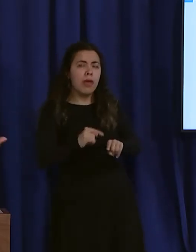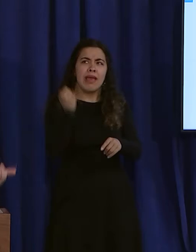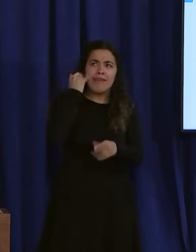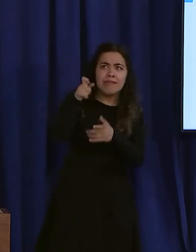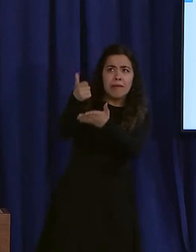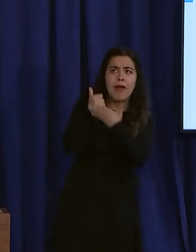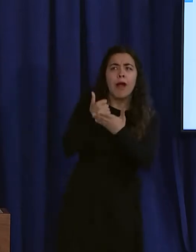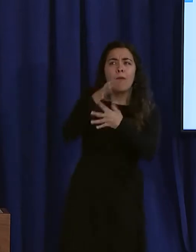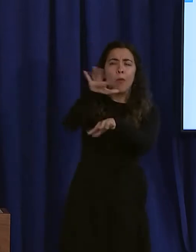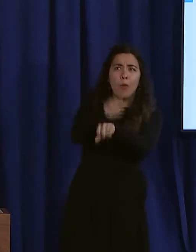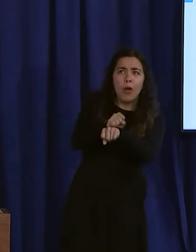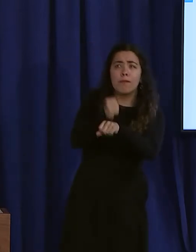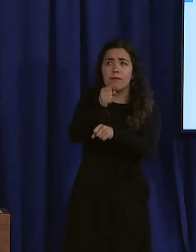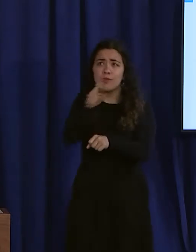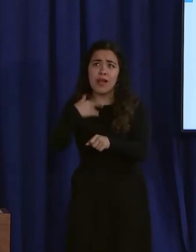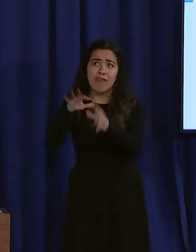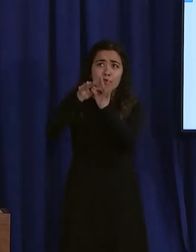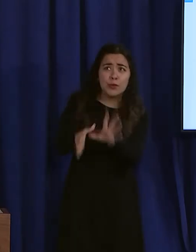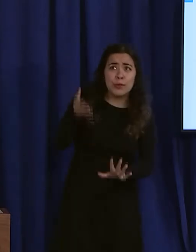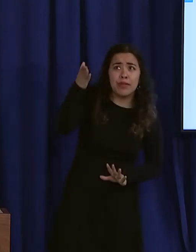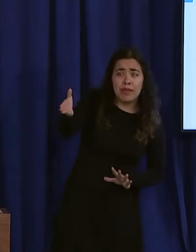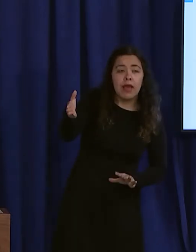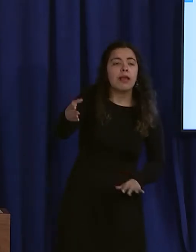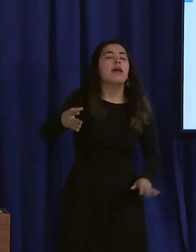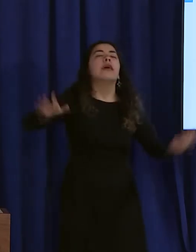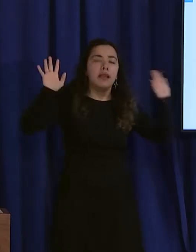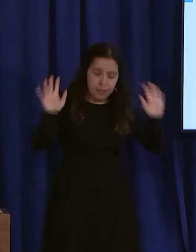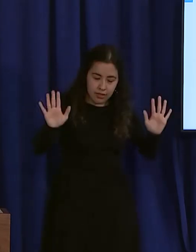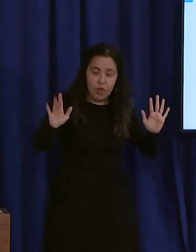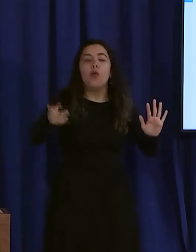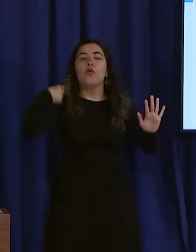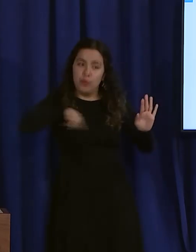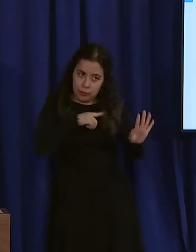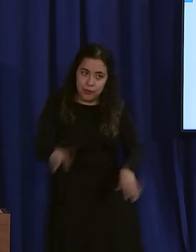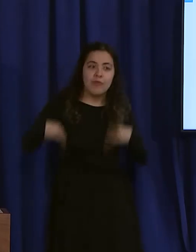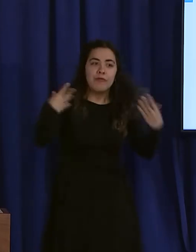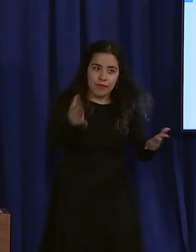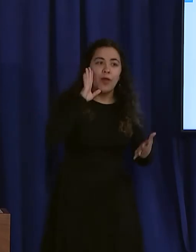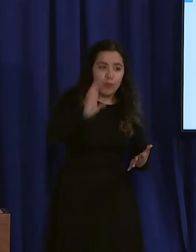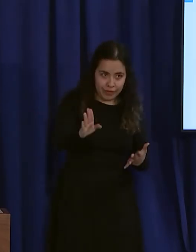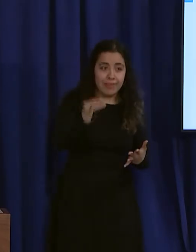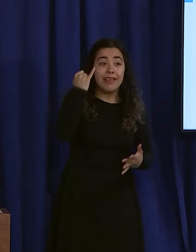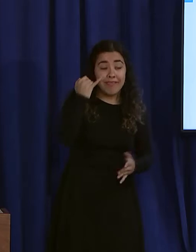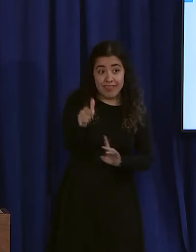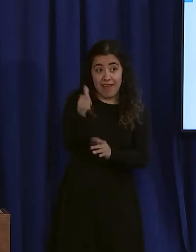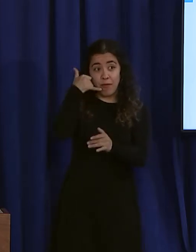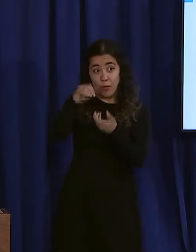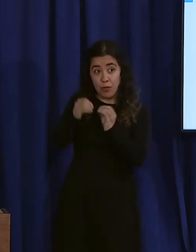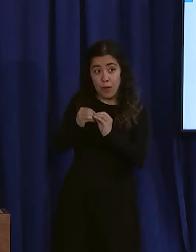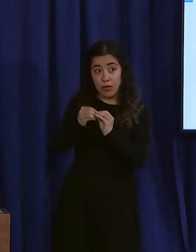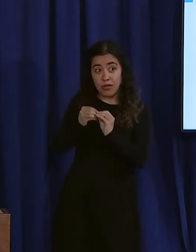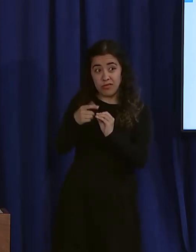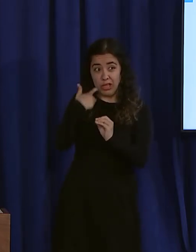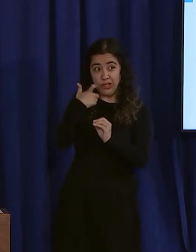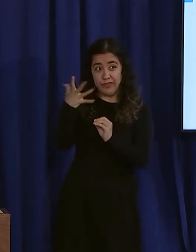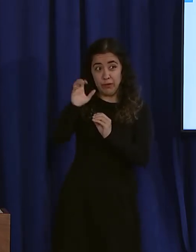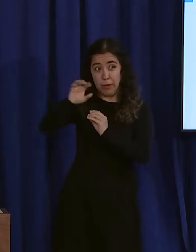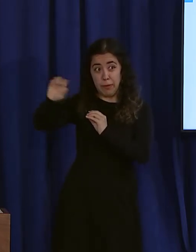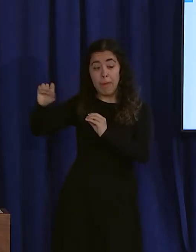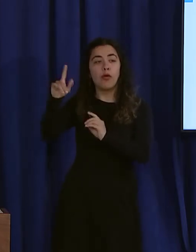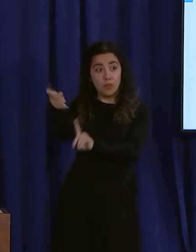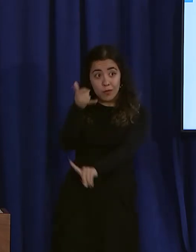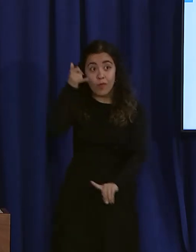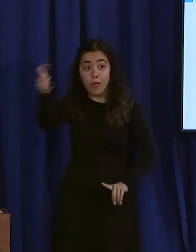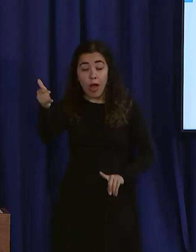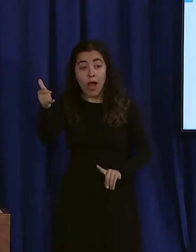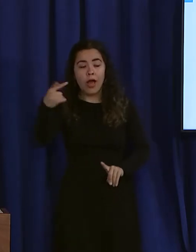will be interpreter services available. We will get you a vaccine if you call that number. Protect Chicago at Home, we announced